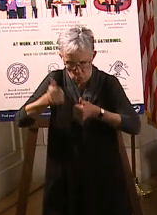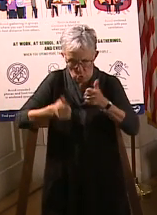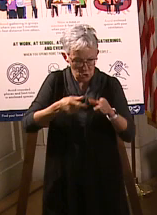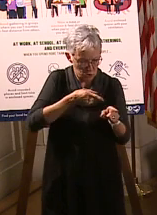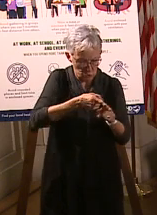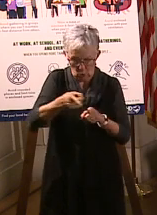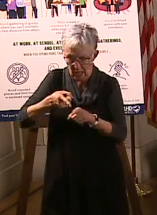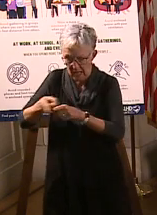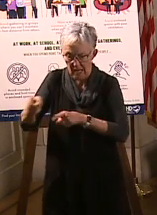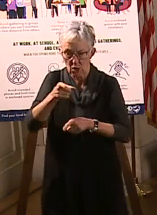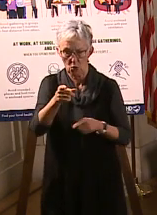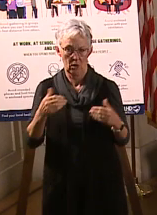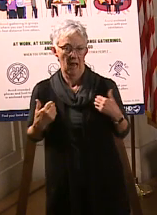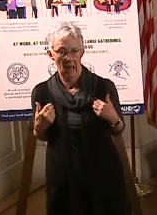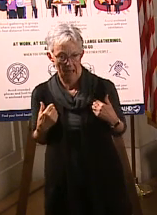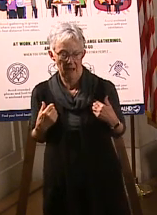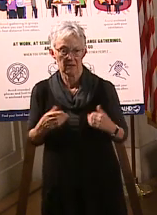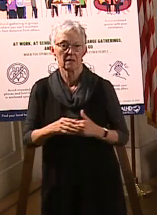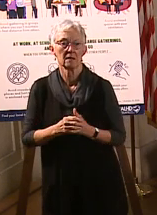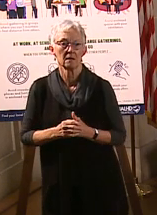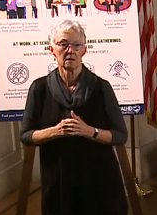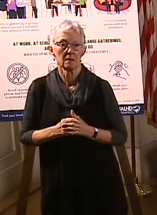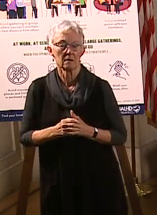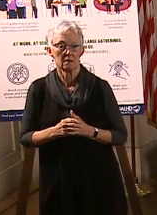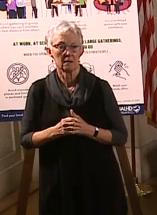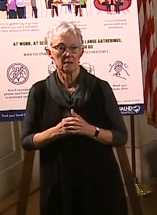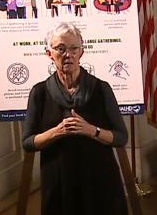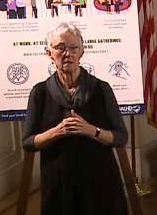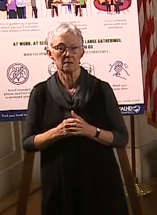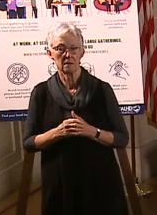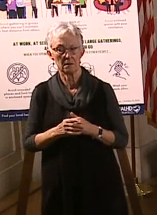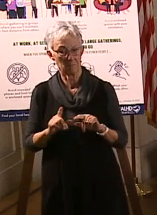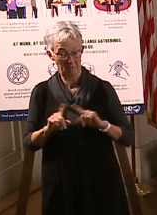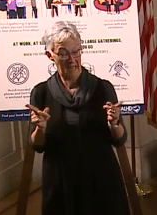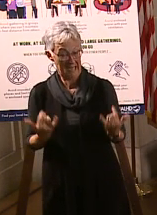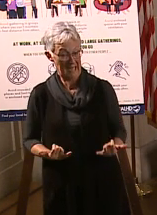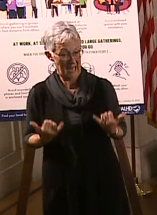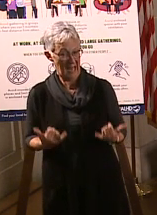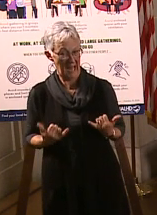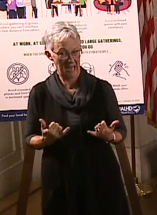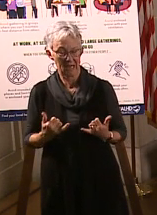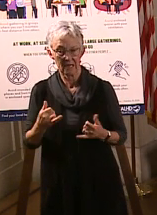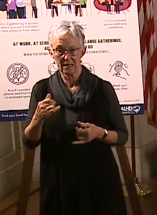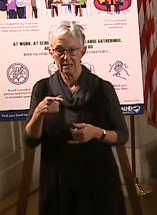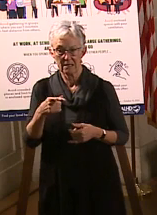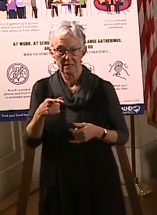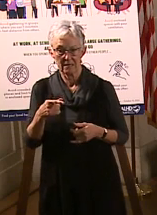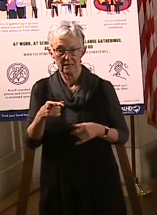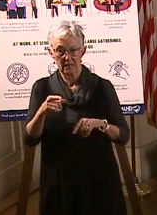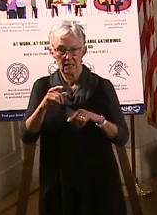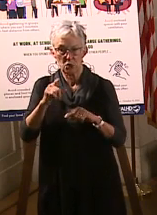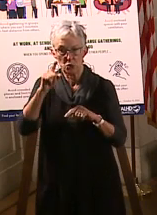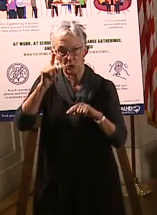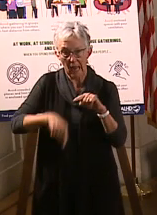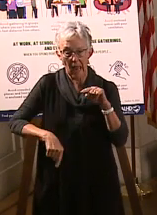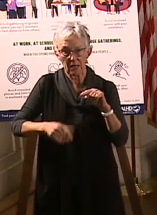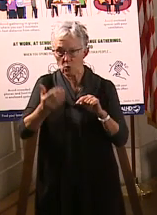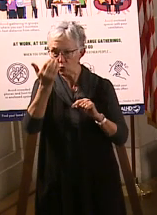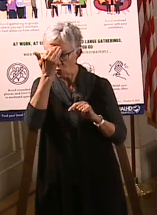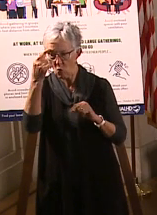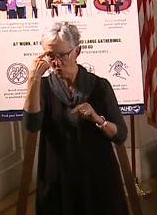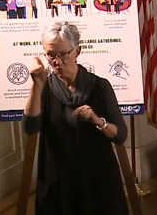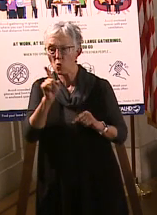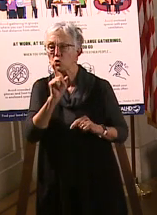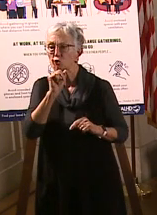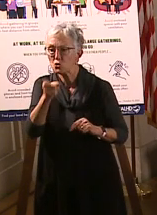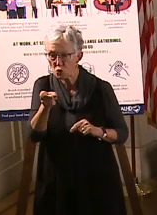strain, but it won't tell you at this time, and I'll go into this at the end, that it is definitely the UK strain. It just says,